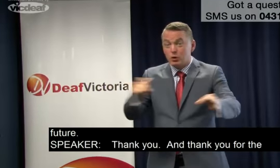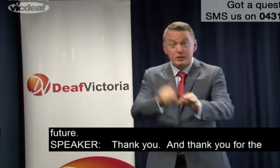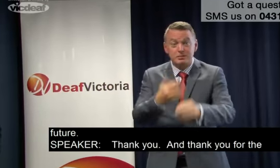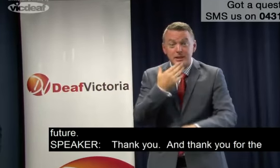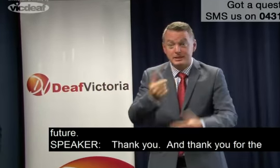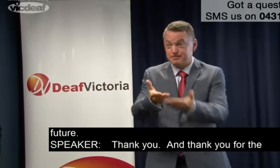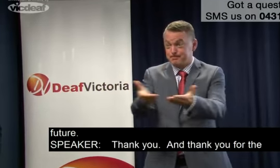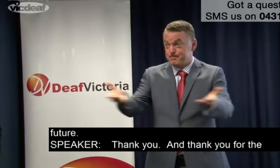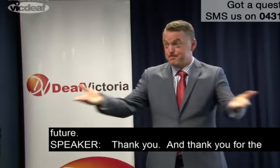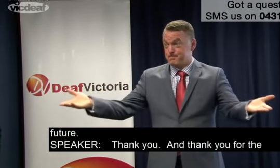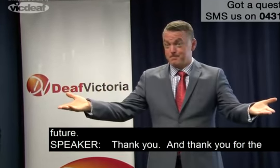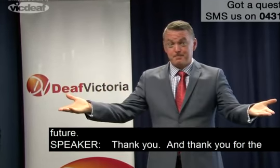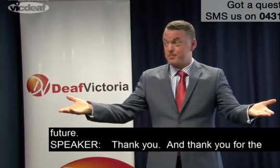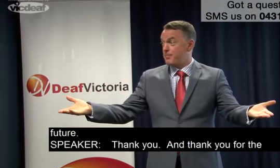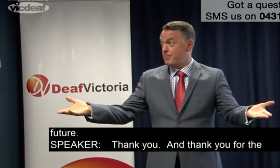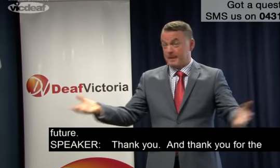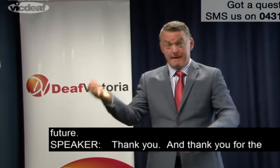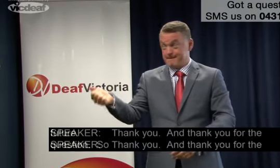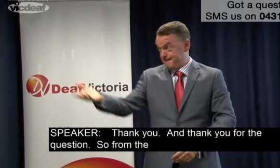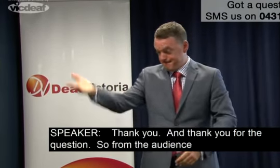So from the audience, do we have a question?